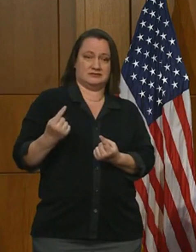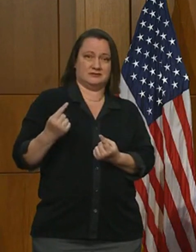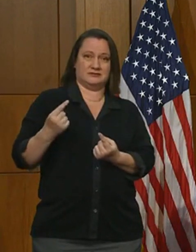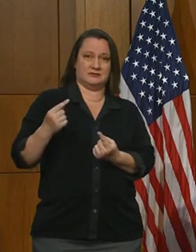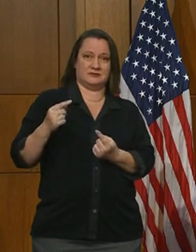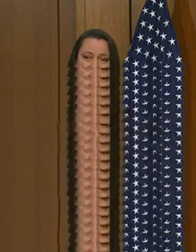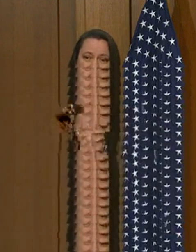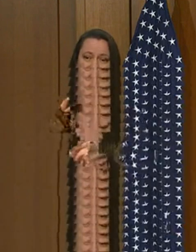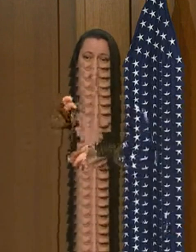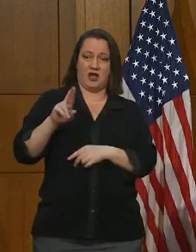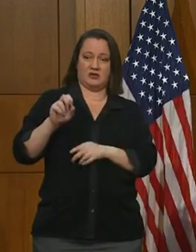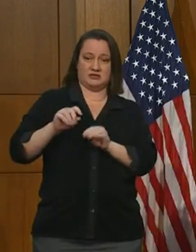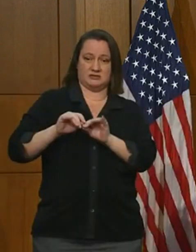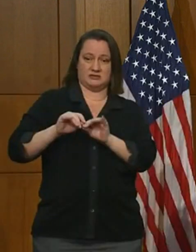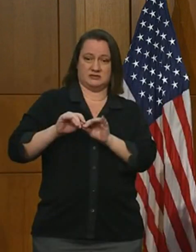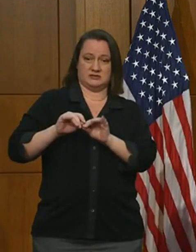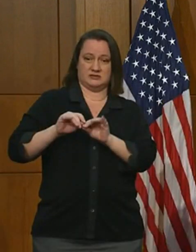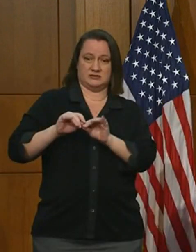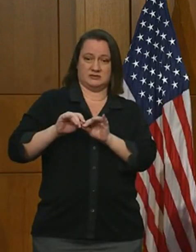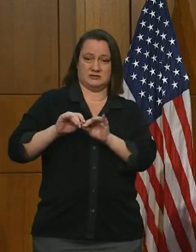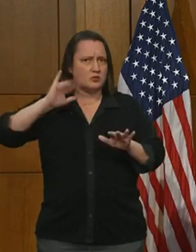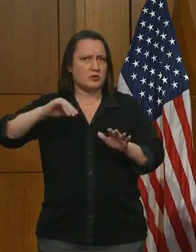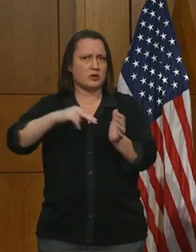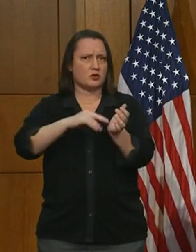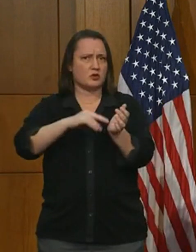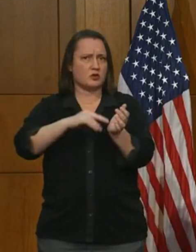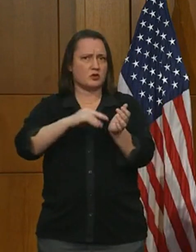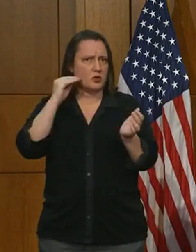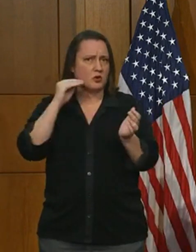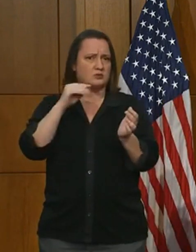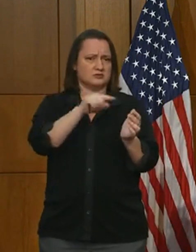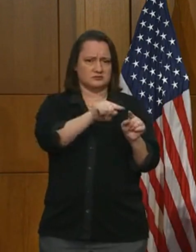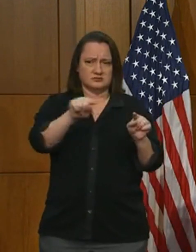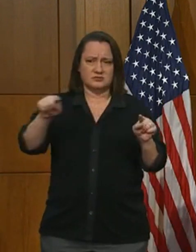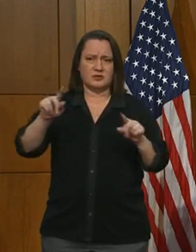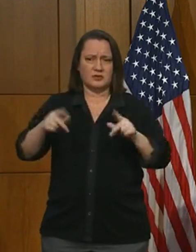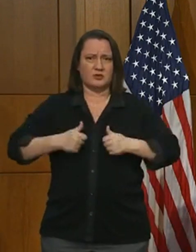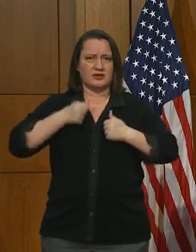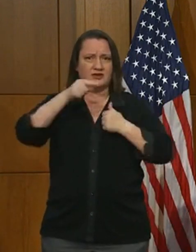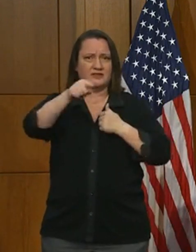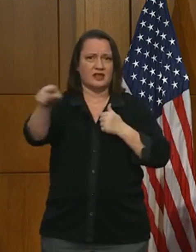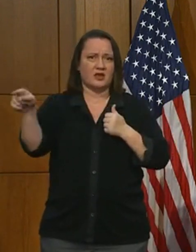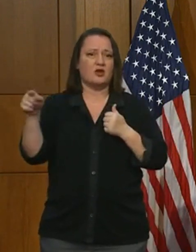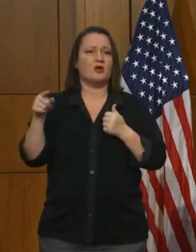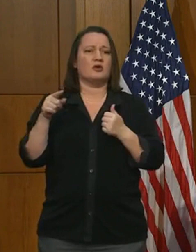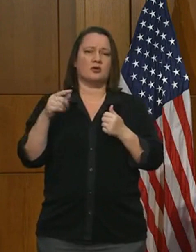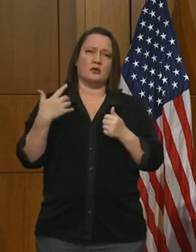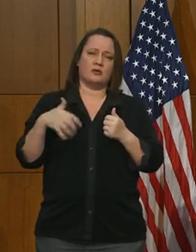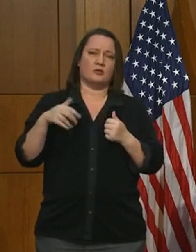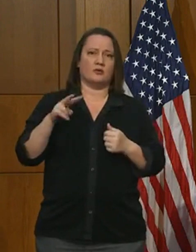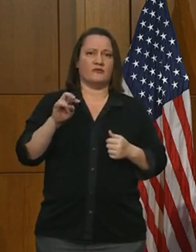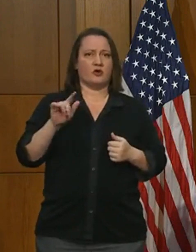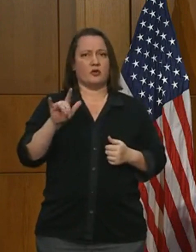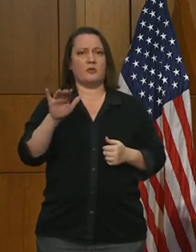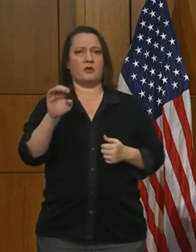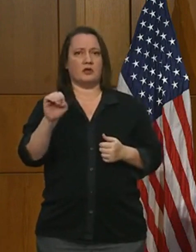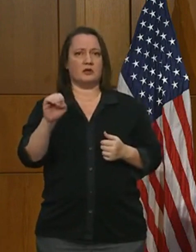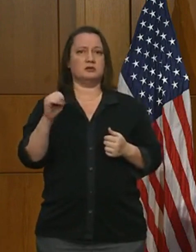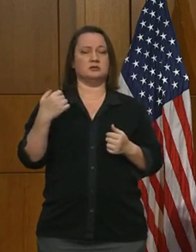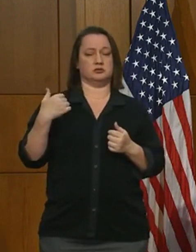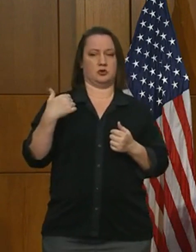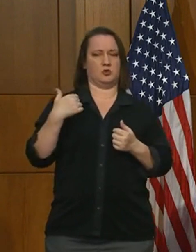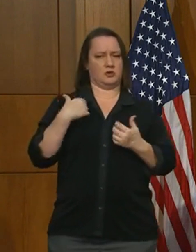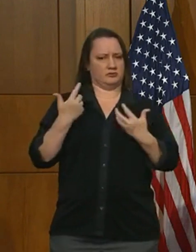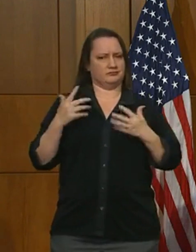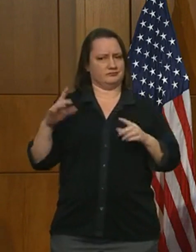nursing homes have some of the most vulnerable population, is to make them a priority. And so we have the